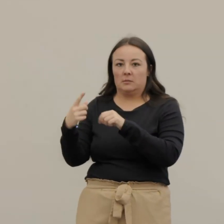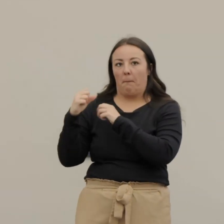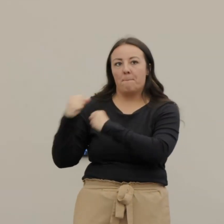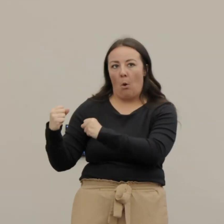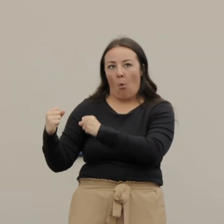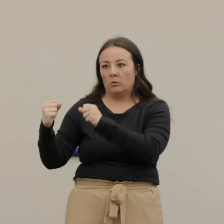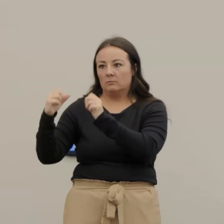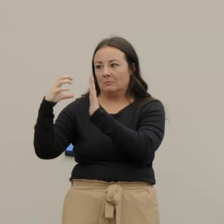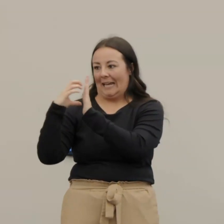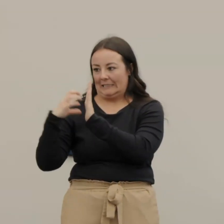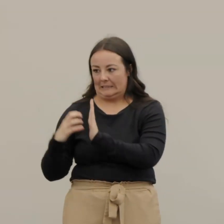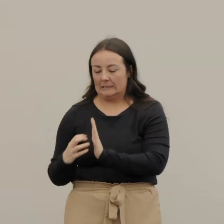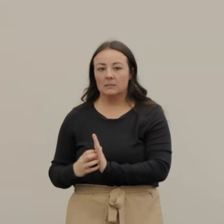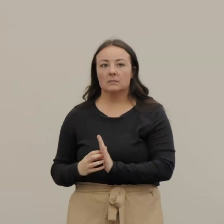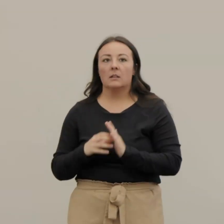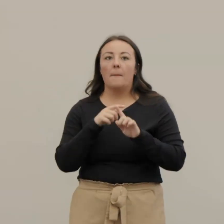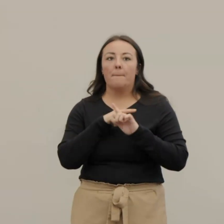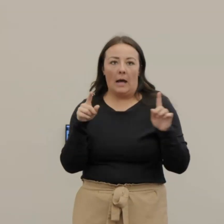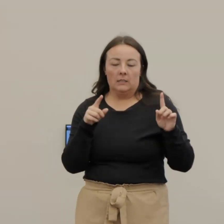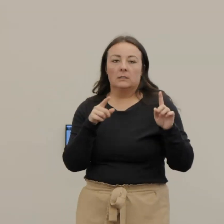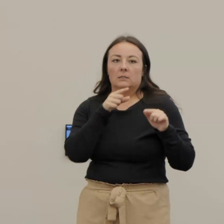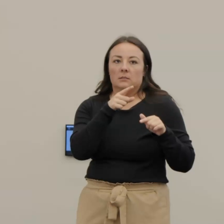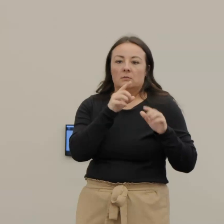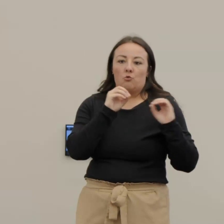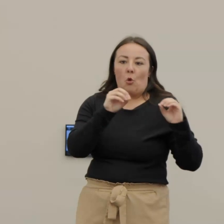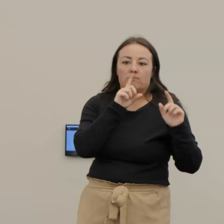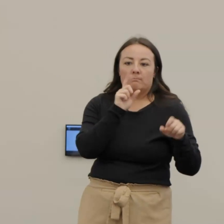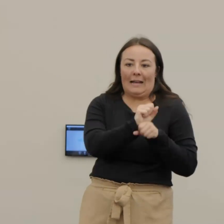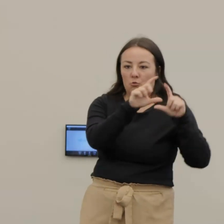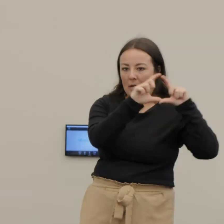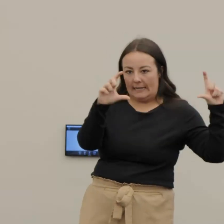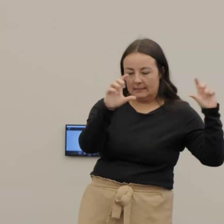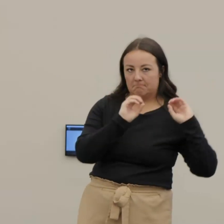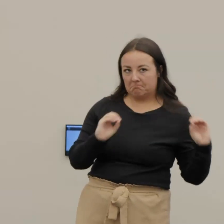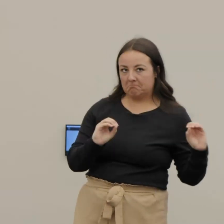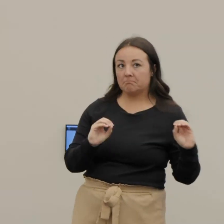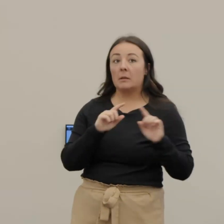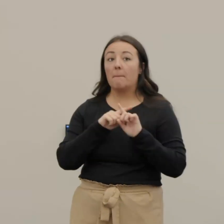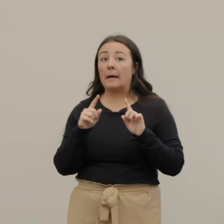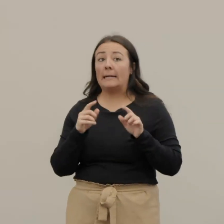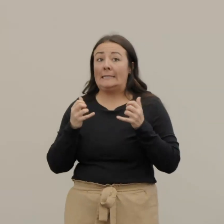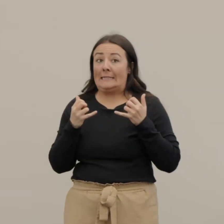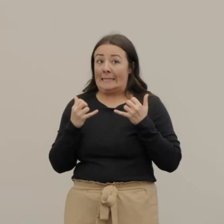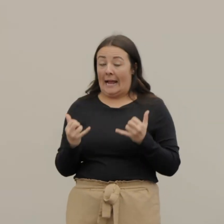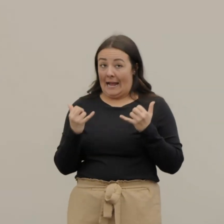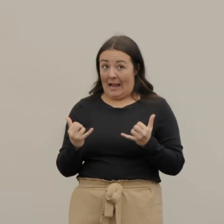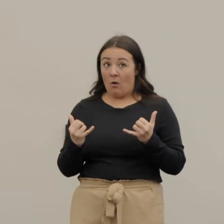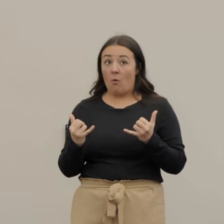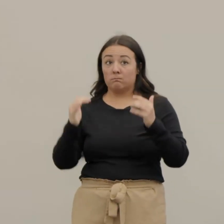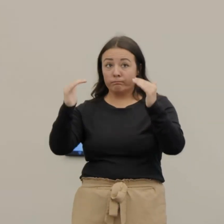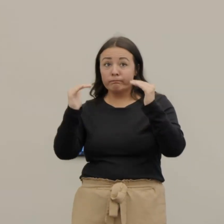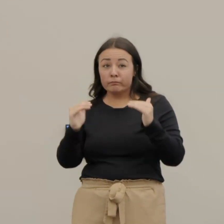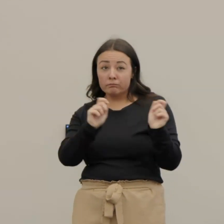So this is Passport version 1 from 2007. And now I'm going to show you Passport's